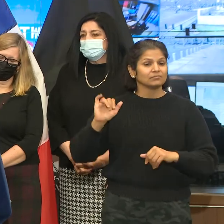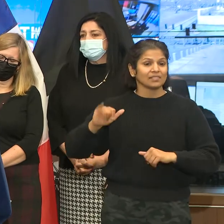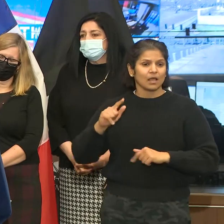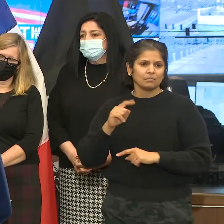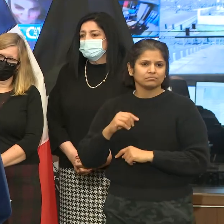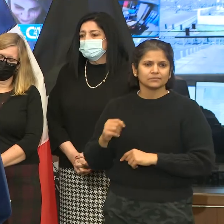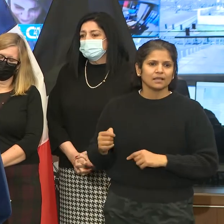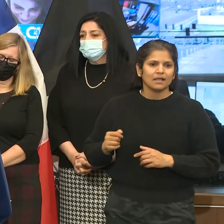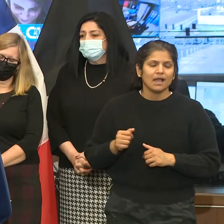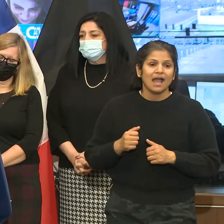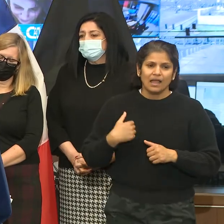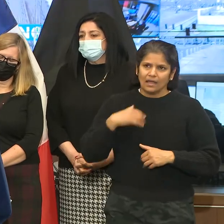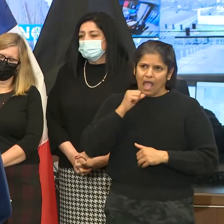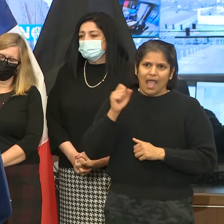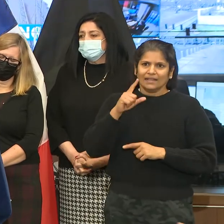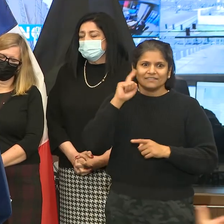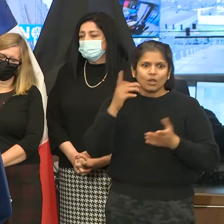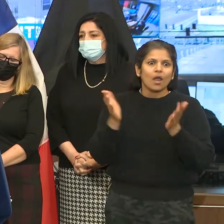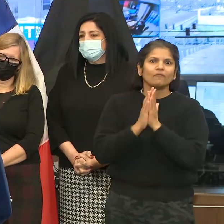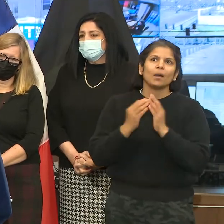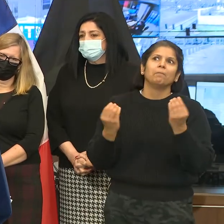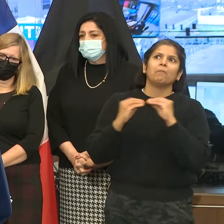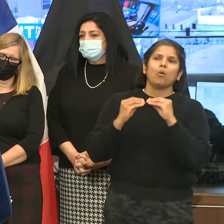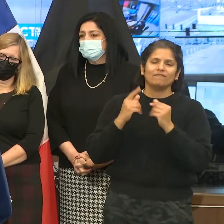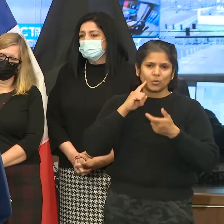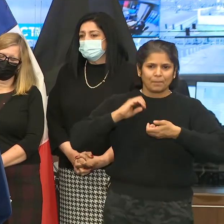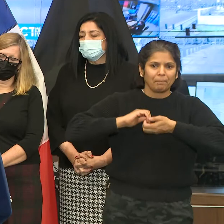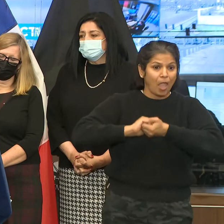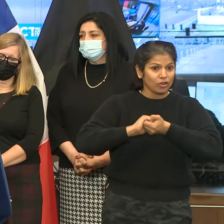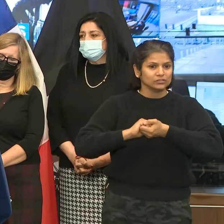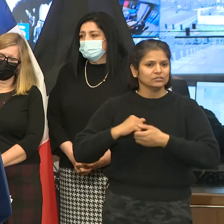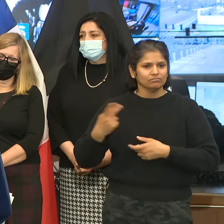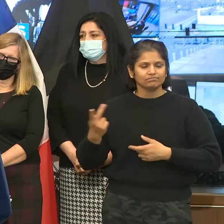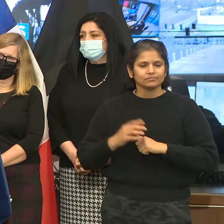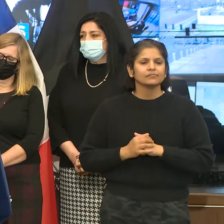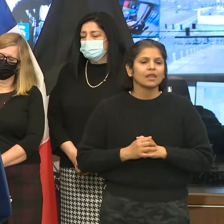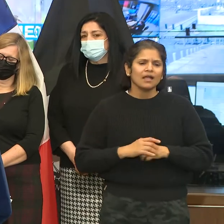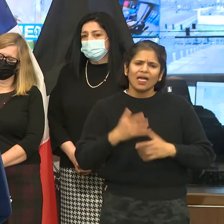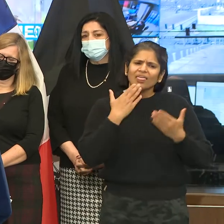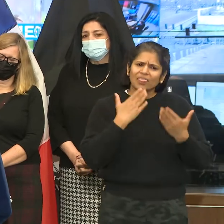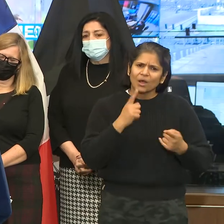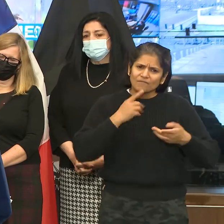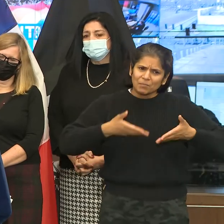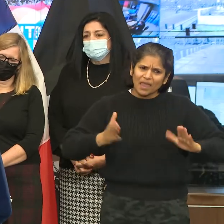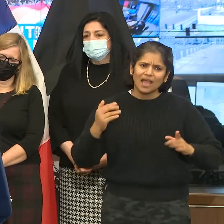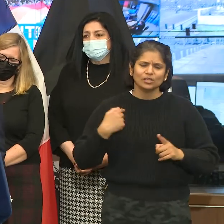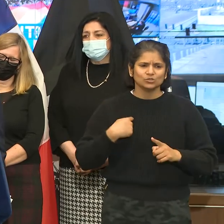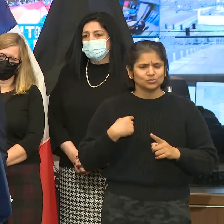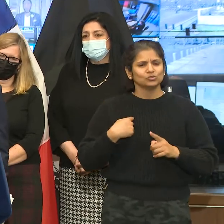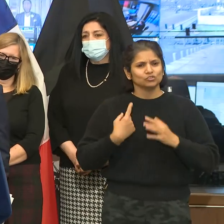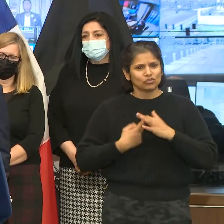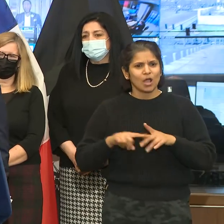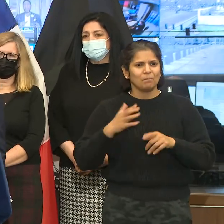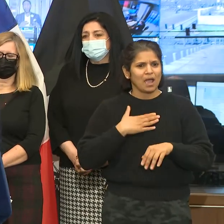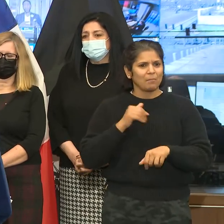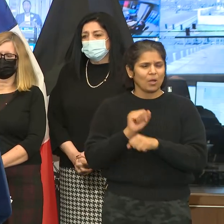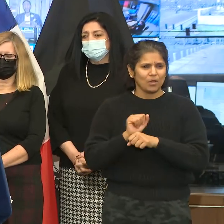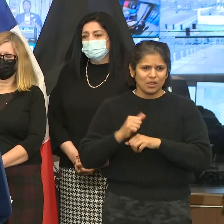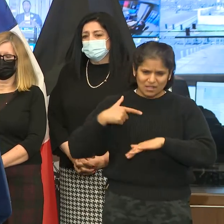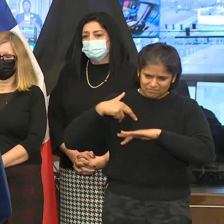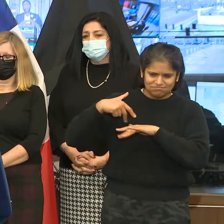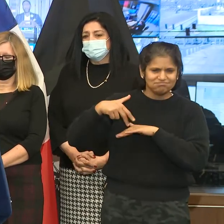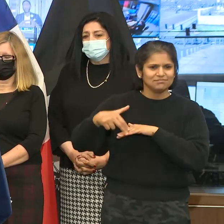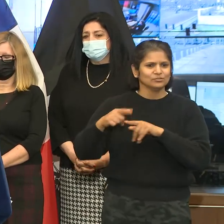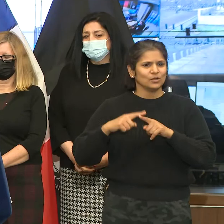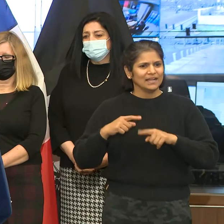and capable partner to do that. Thank you for enabling me to hit the ground running. Your leadership, especially